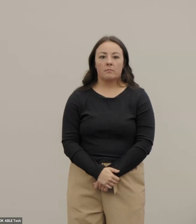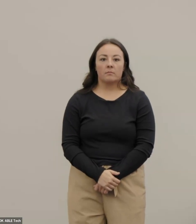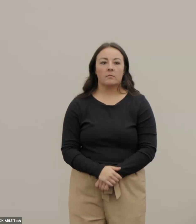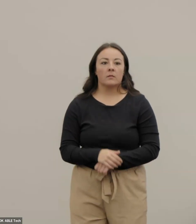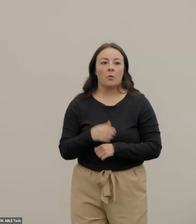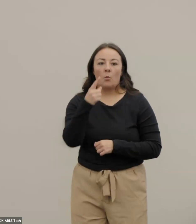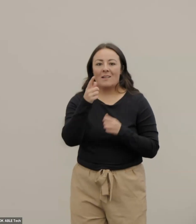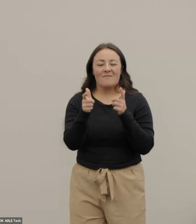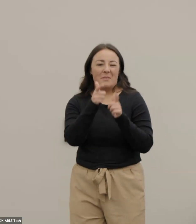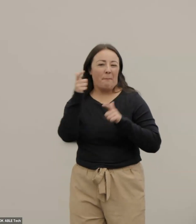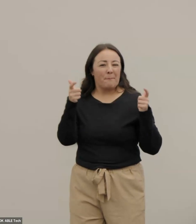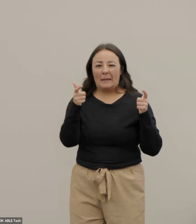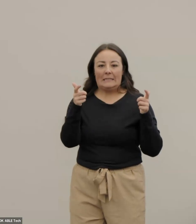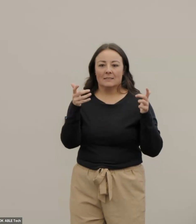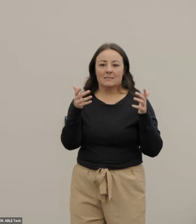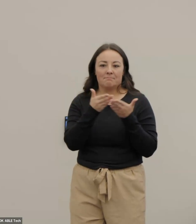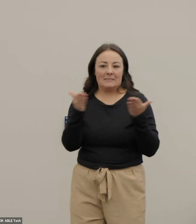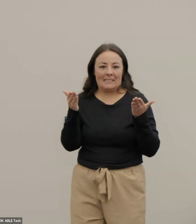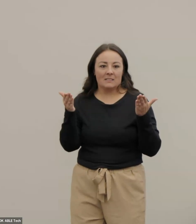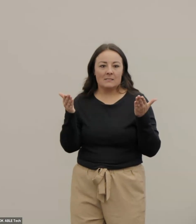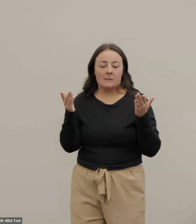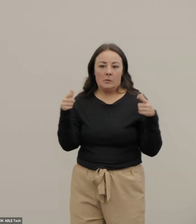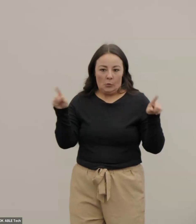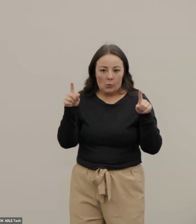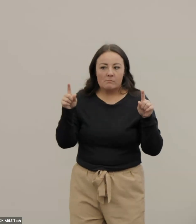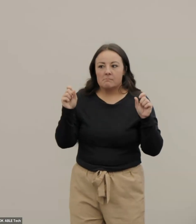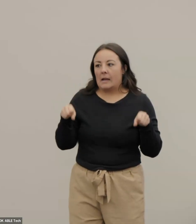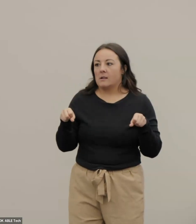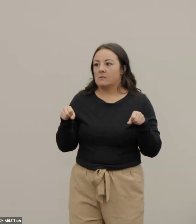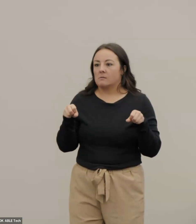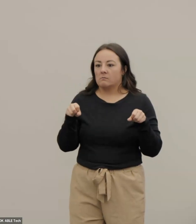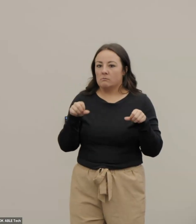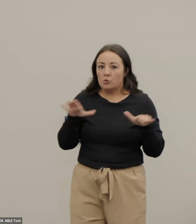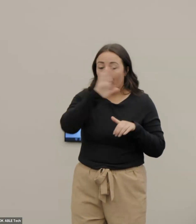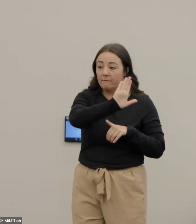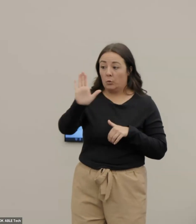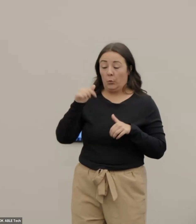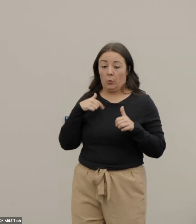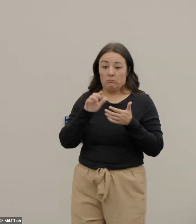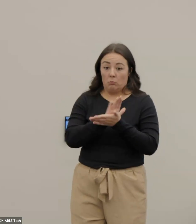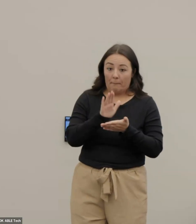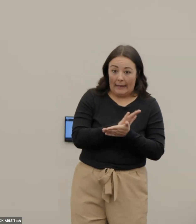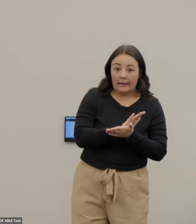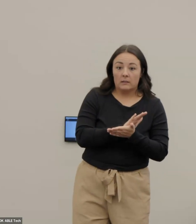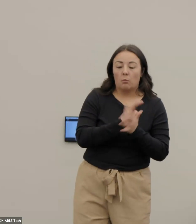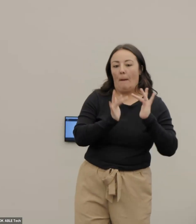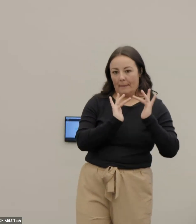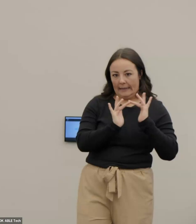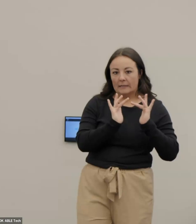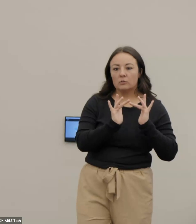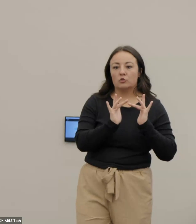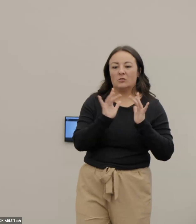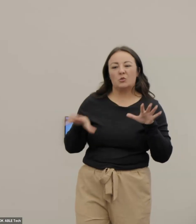One of the biggest things you could do in a document or a web page to make it accessible is to add structure to the